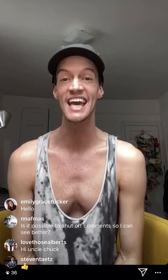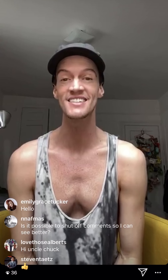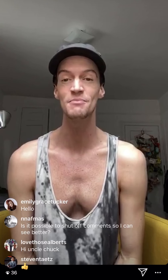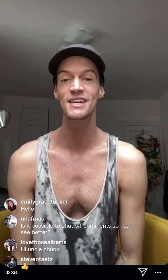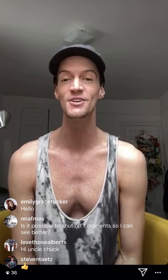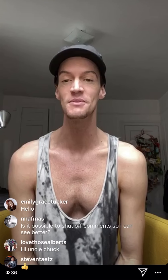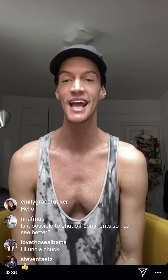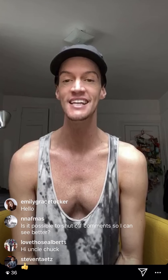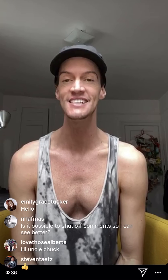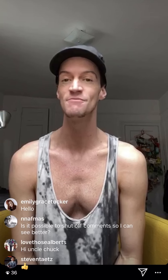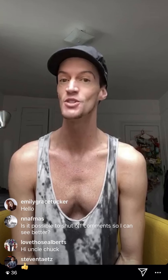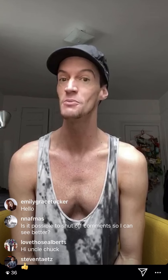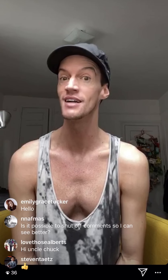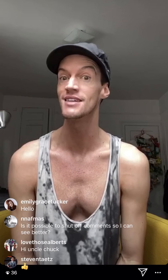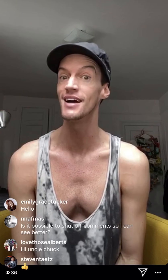something or attain it, show me that sign.